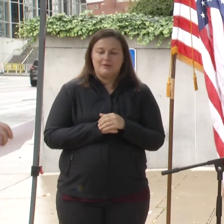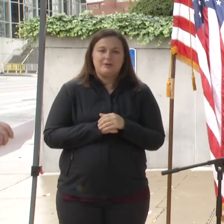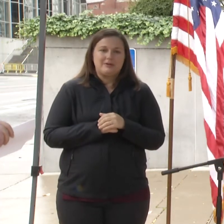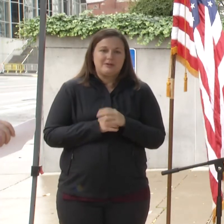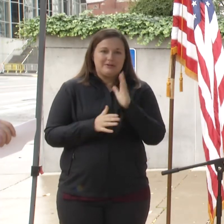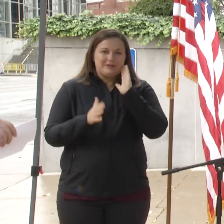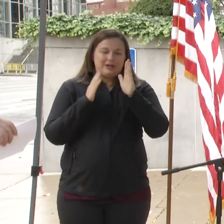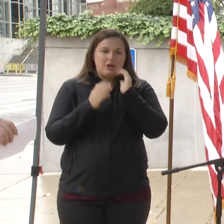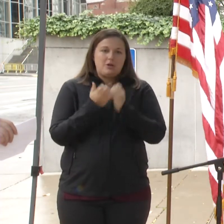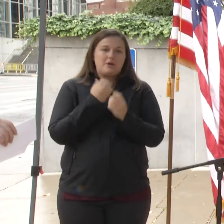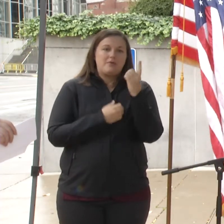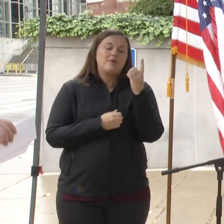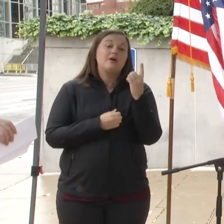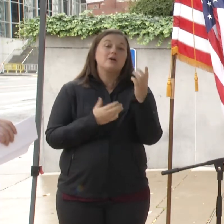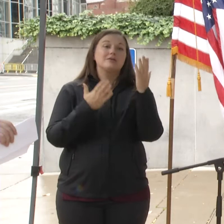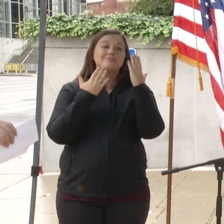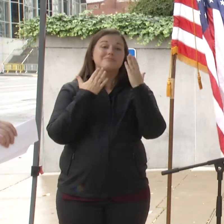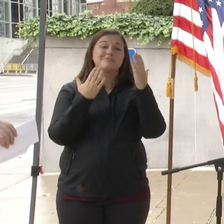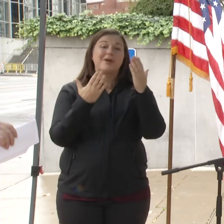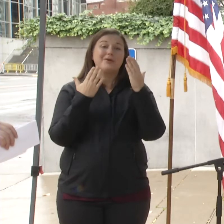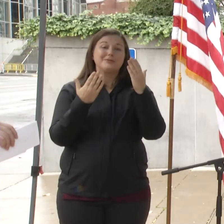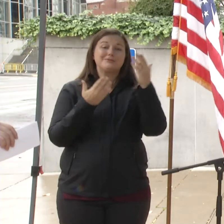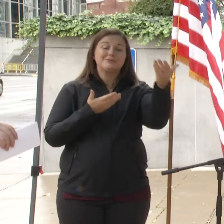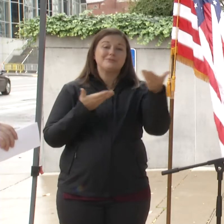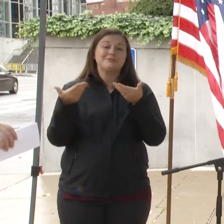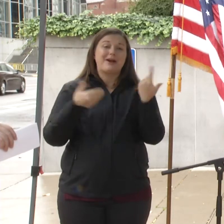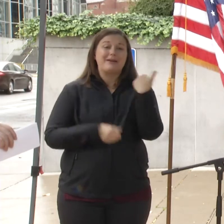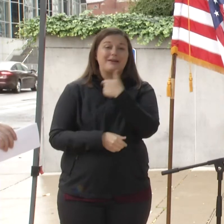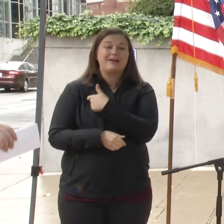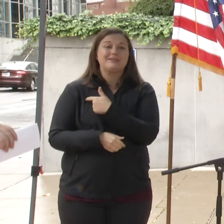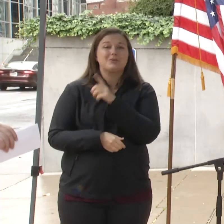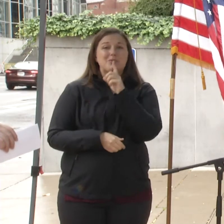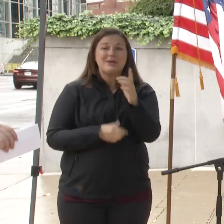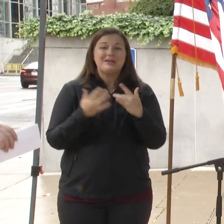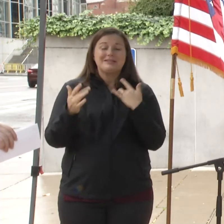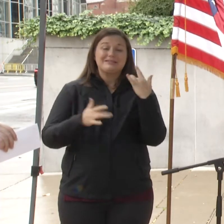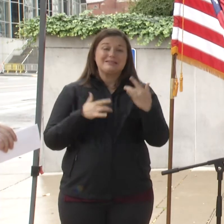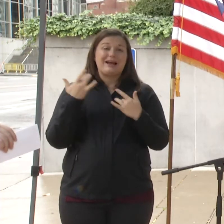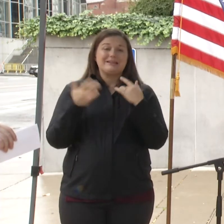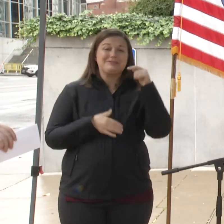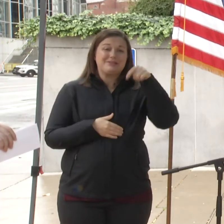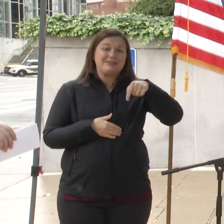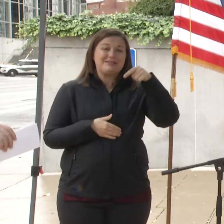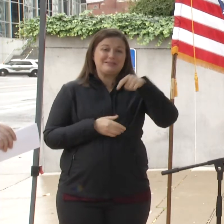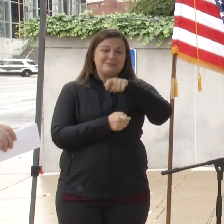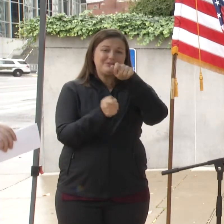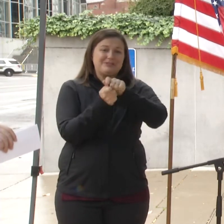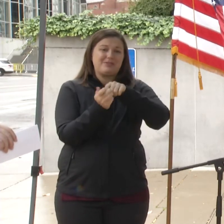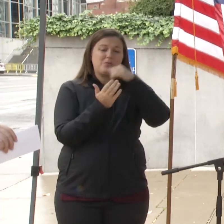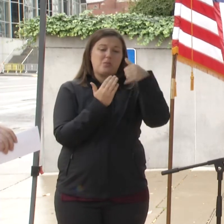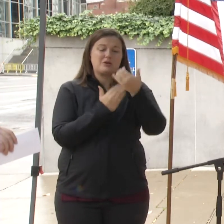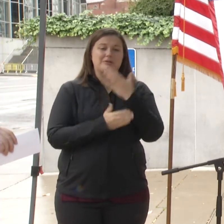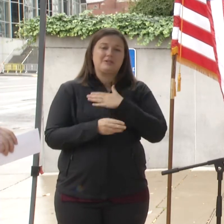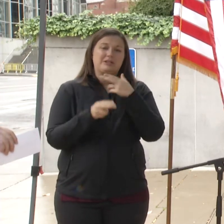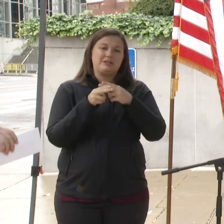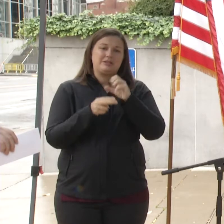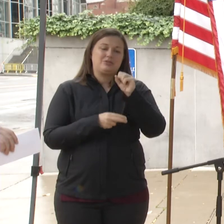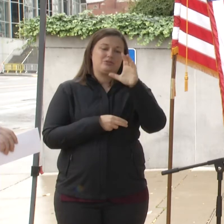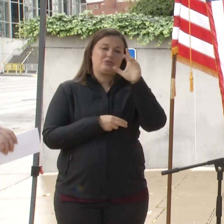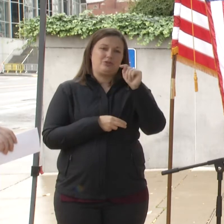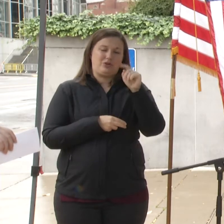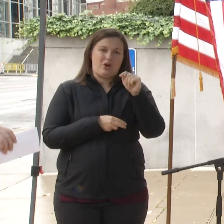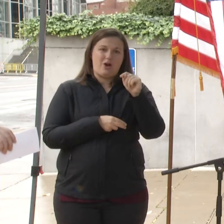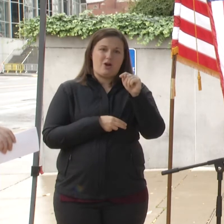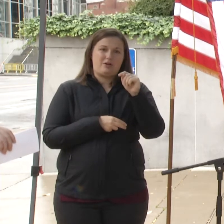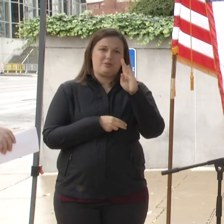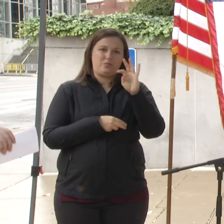Hi, everyone. Thanks so much for having us. I'm so excited about this project. I'm Scott Bricker. I'm the Executive Director of